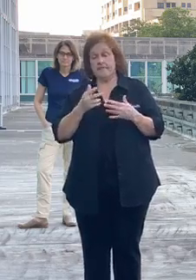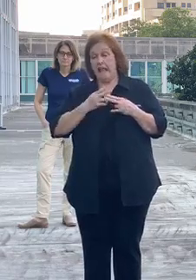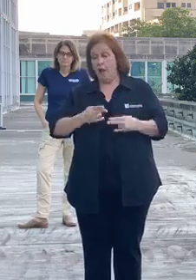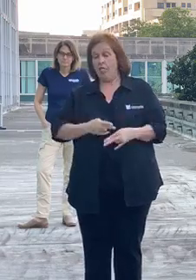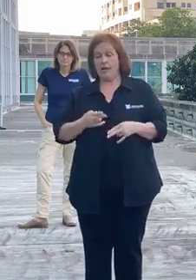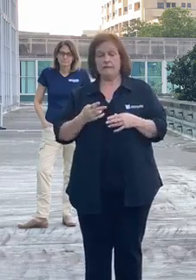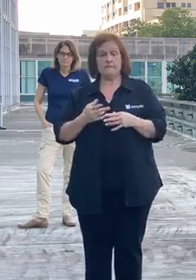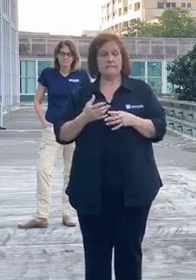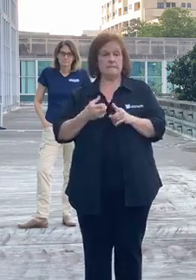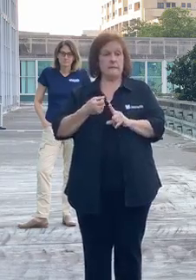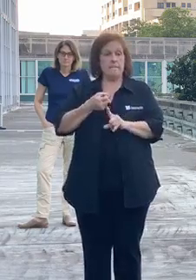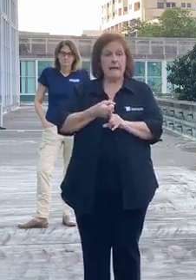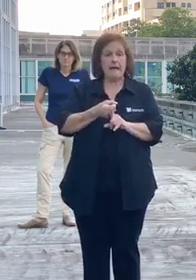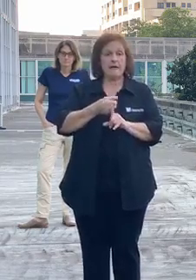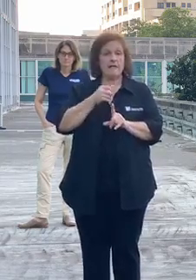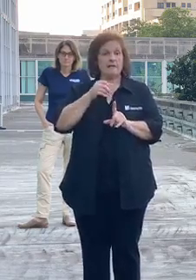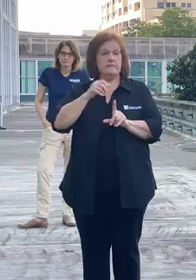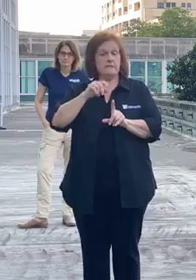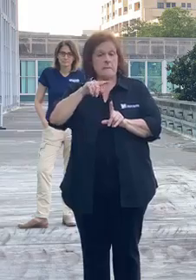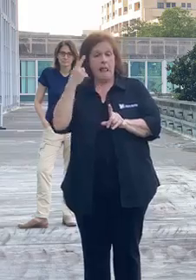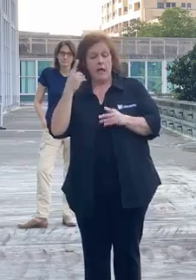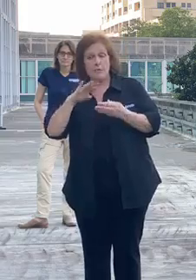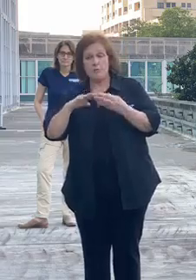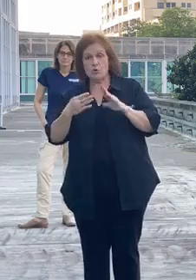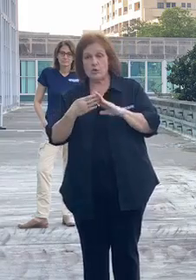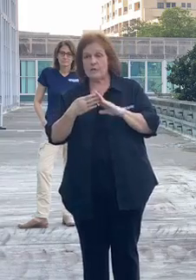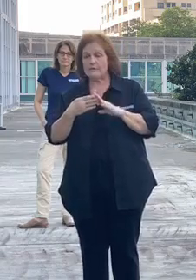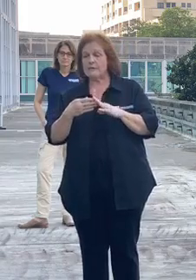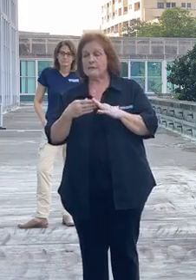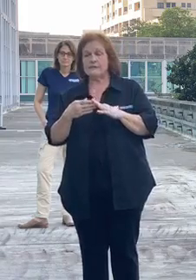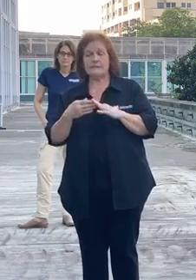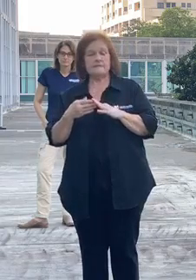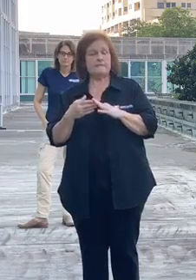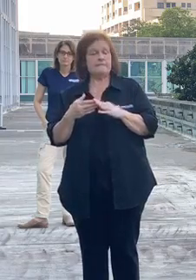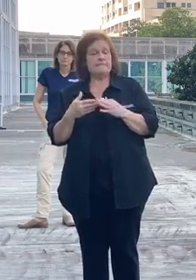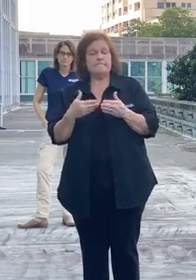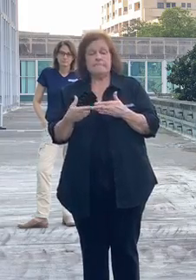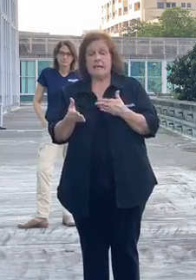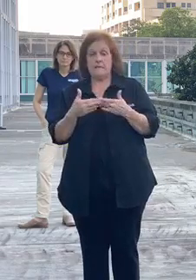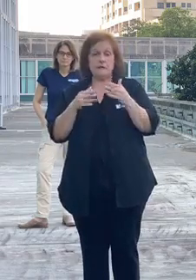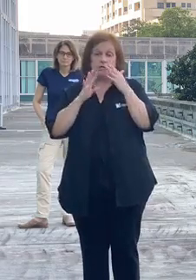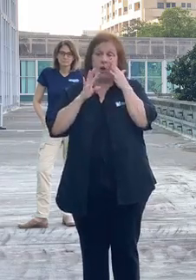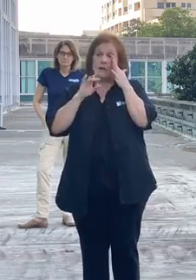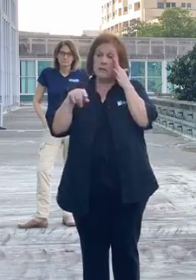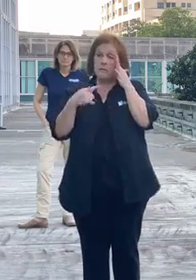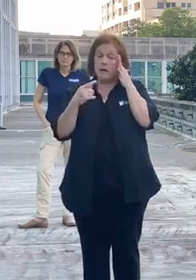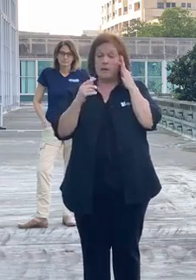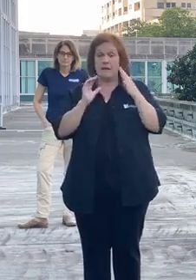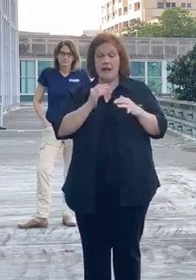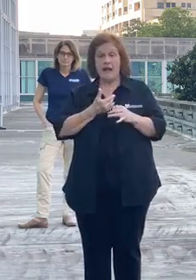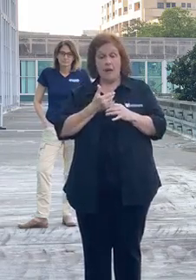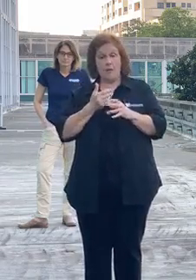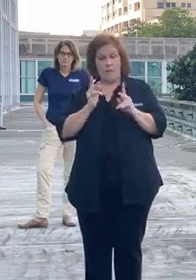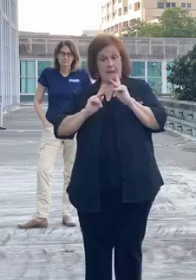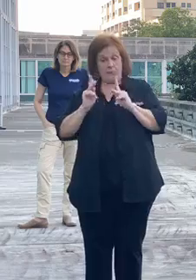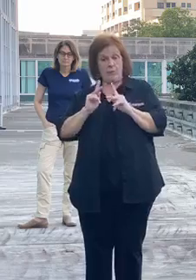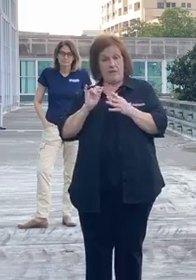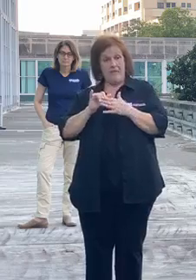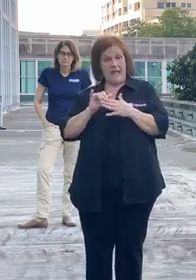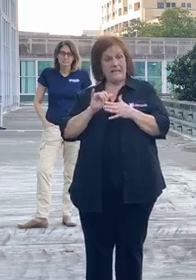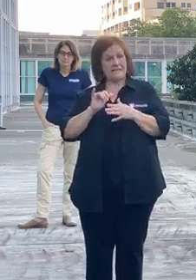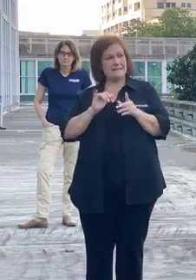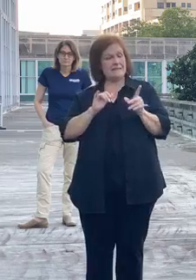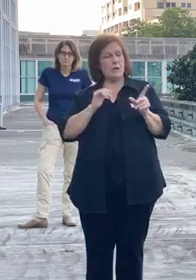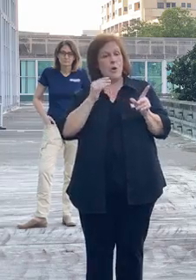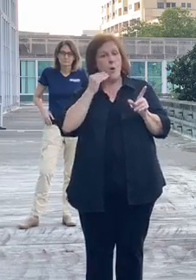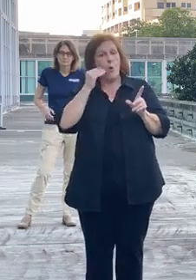disparities and the impact on the African American community, going even a little bit further as it talks about our vulnerable population, that's our street